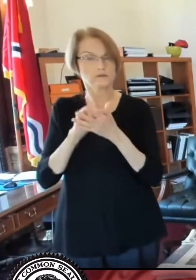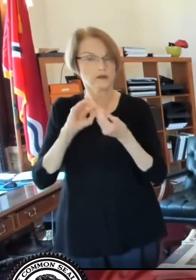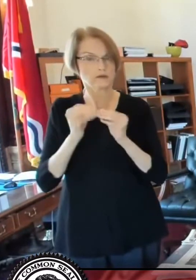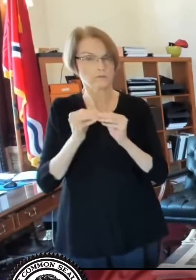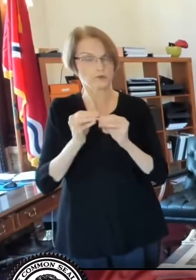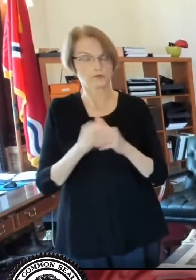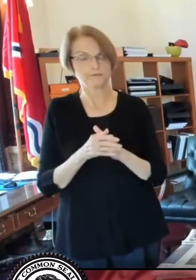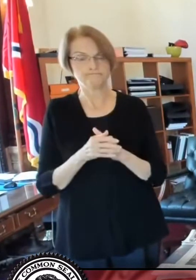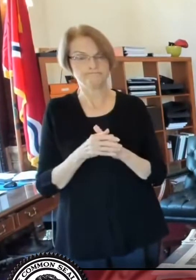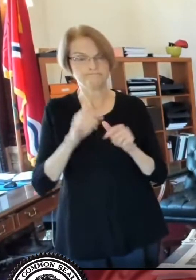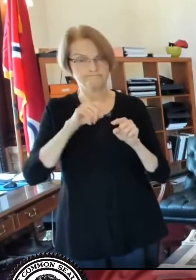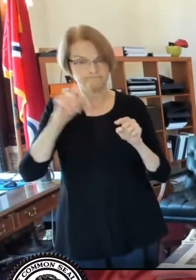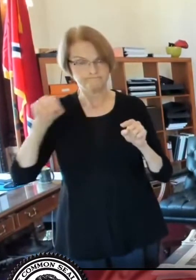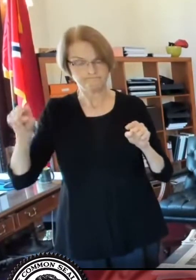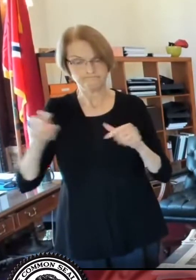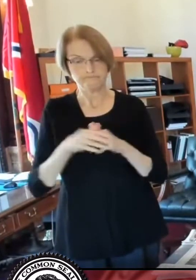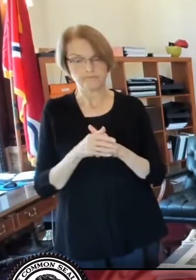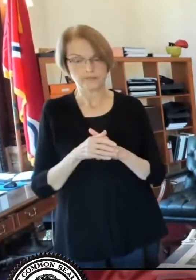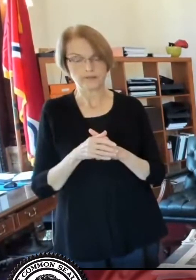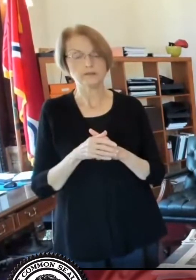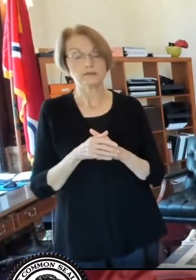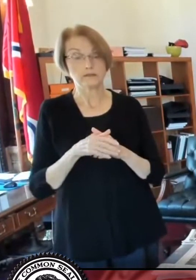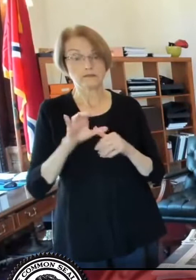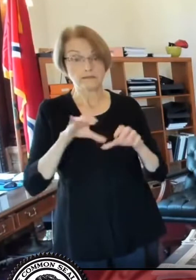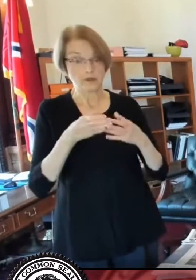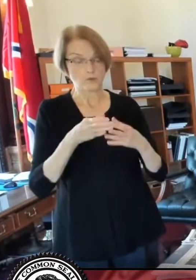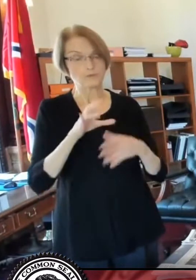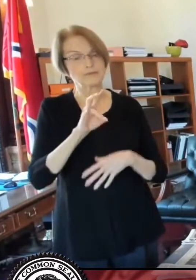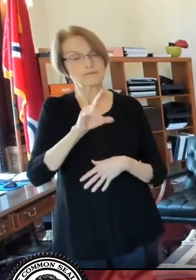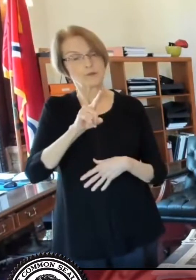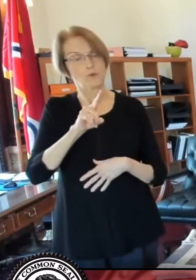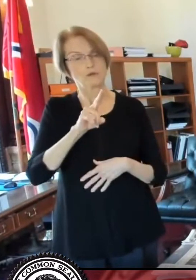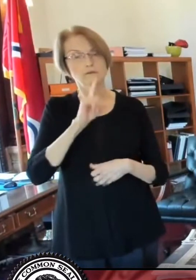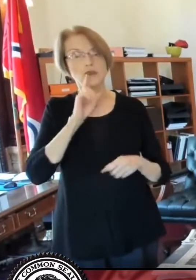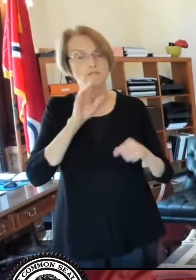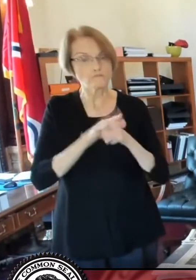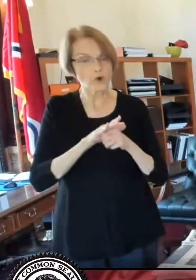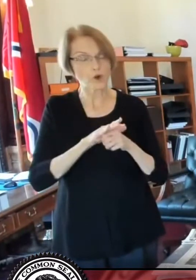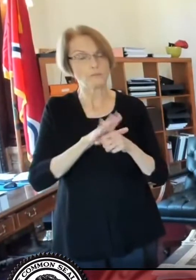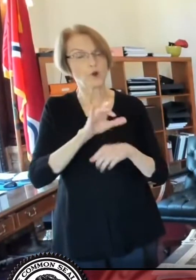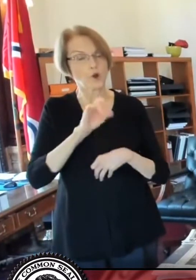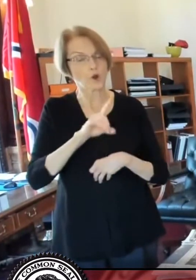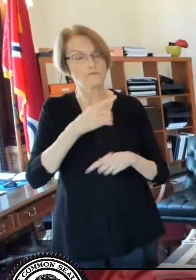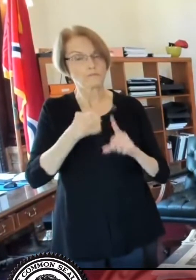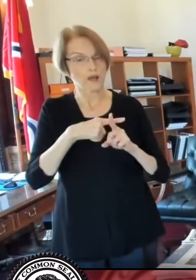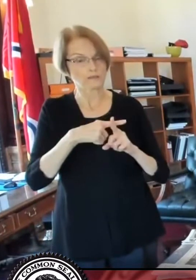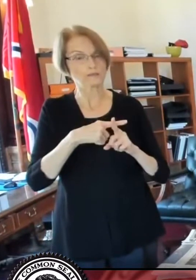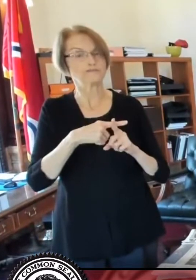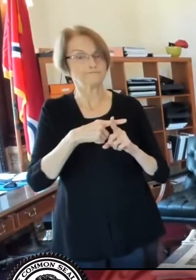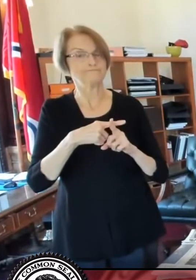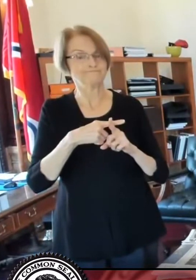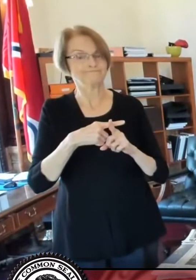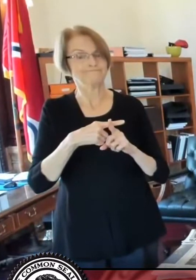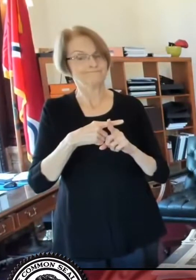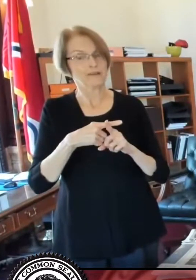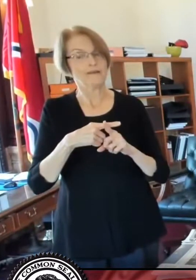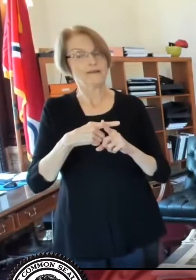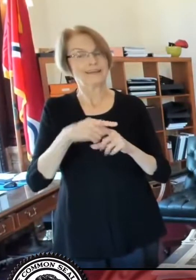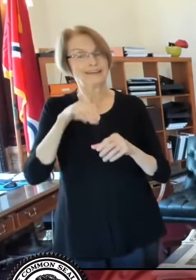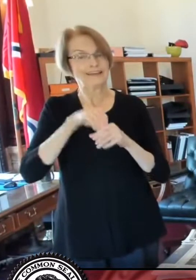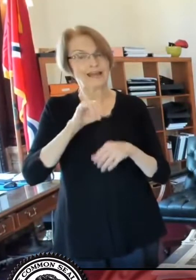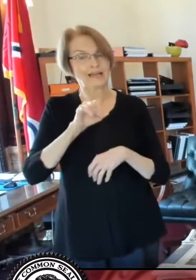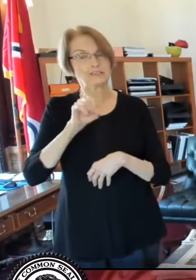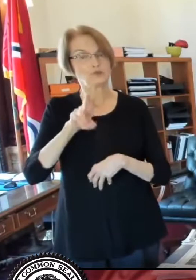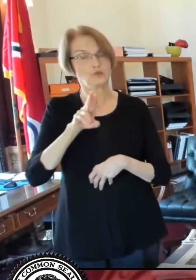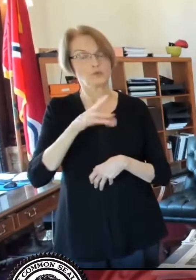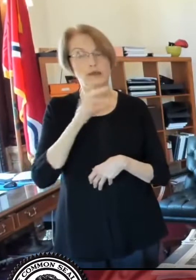And 71 confirmed COVID positive cases of those folks were in the ICU, and